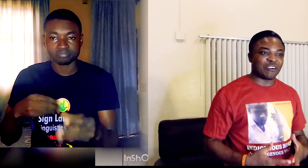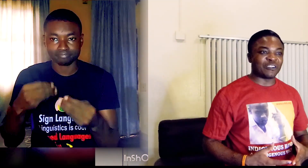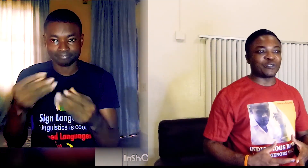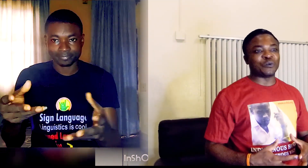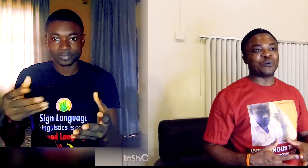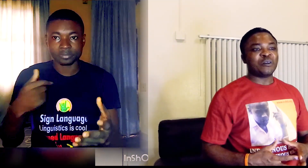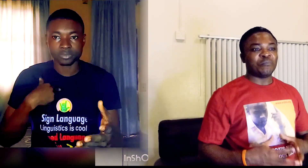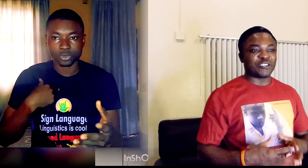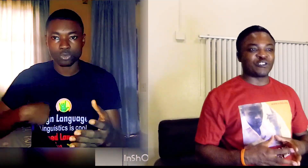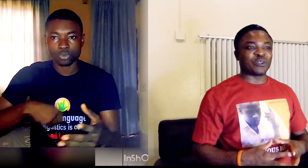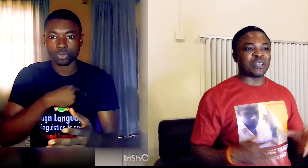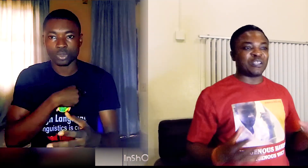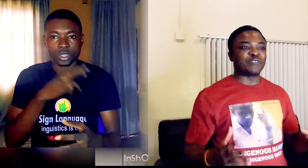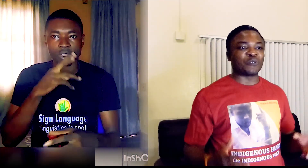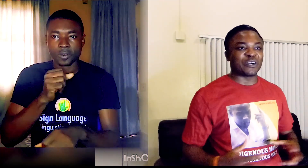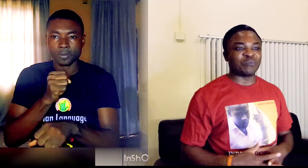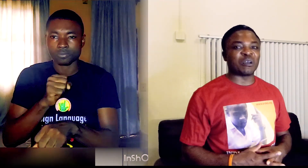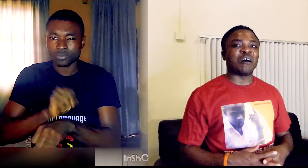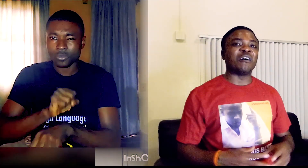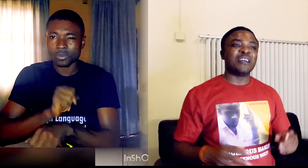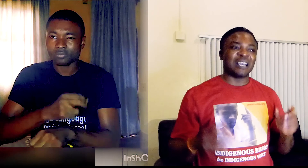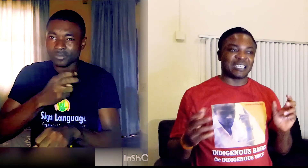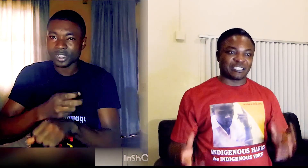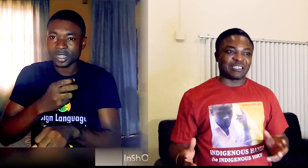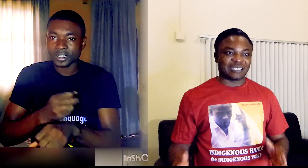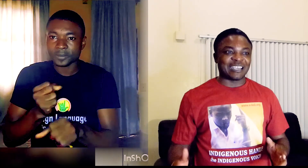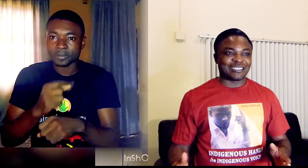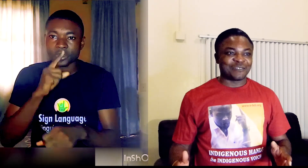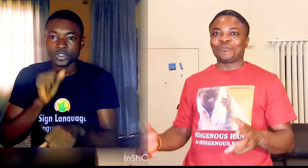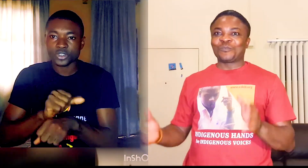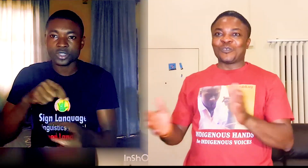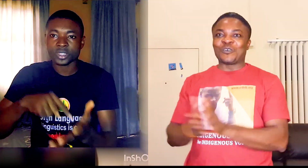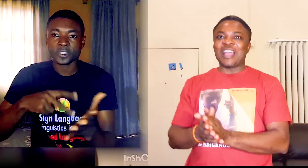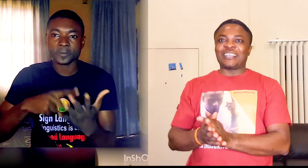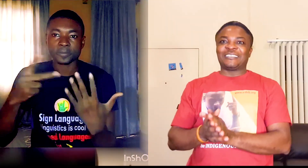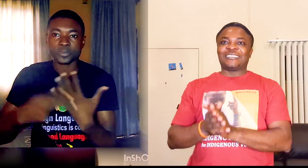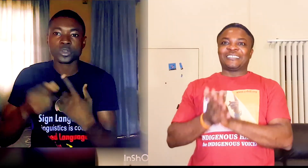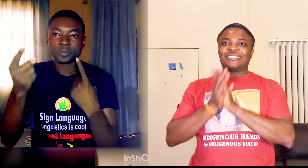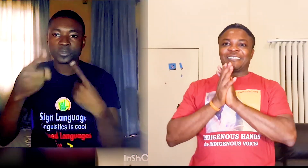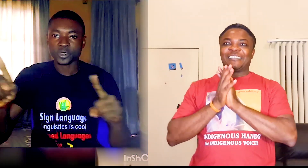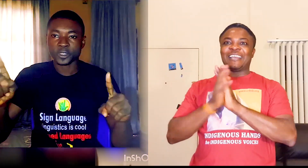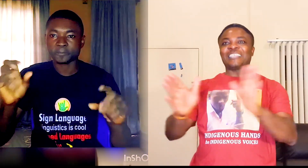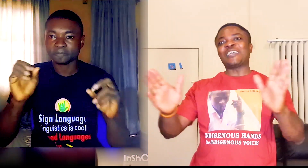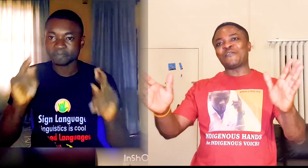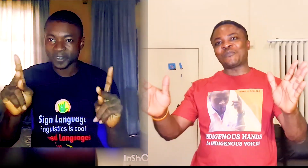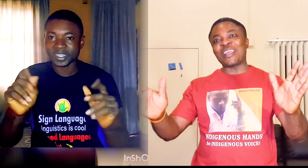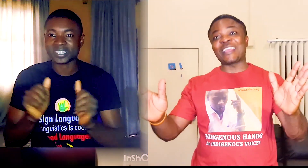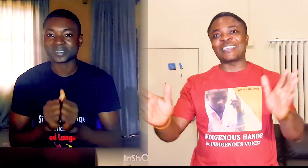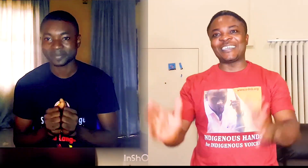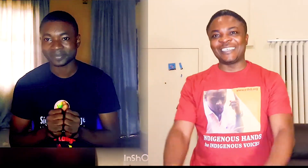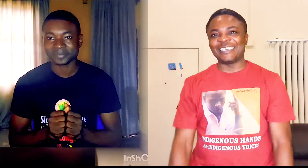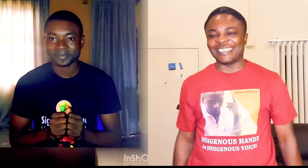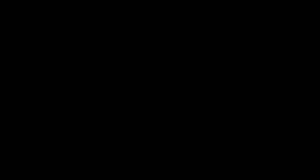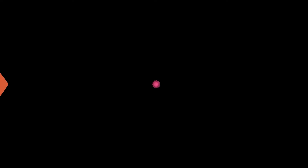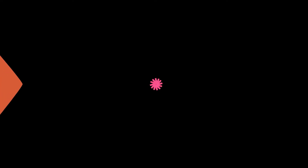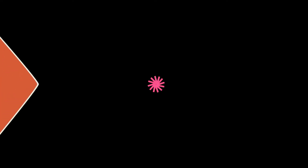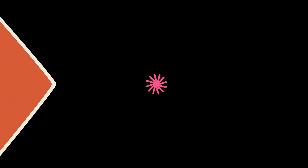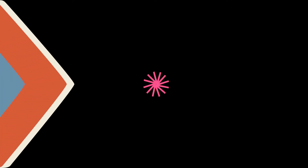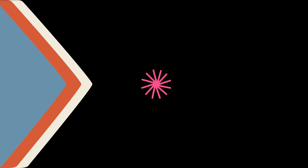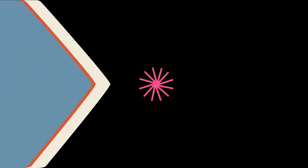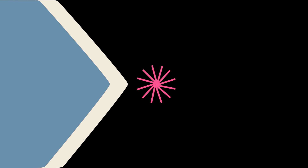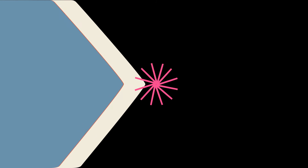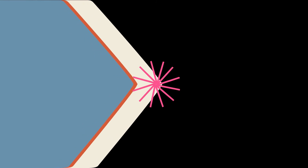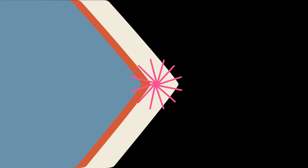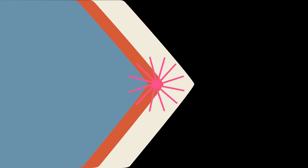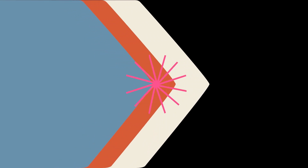very hard to make sure that these programs are a success. All right, let's have a break.